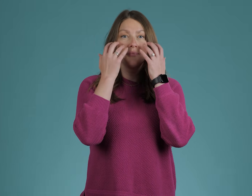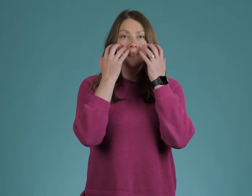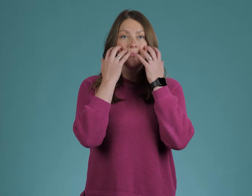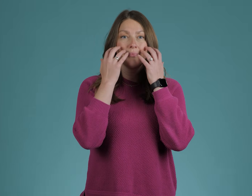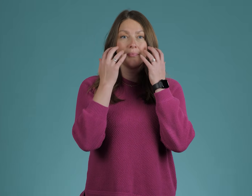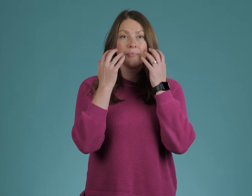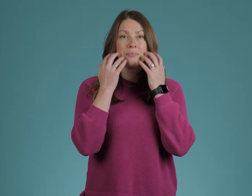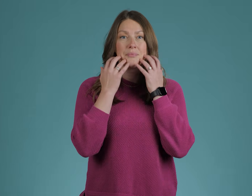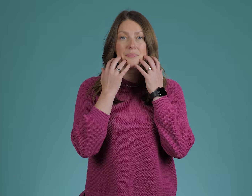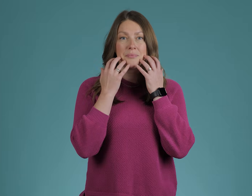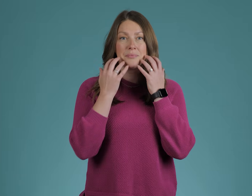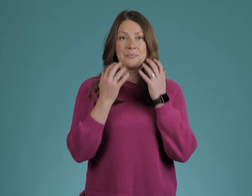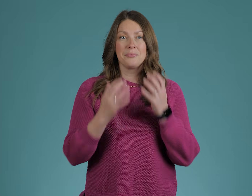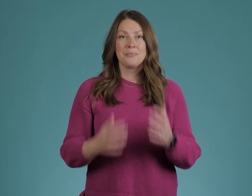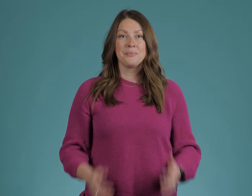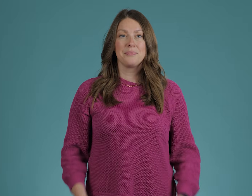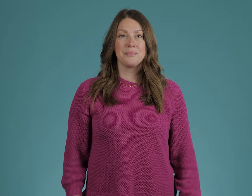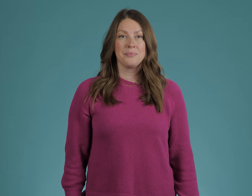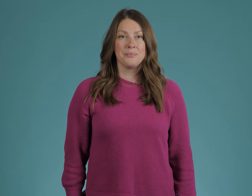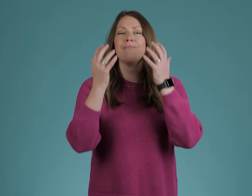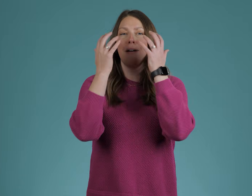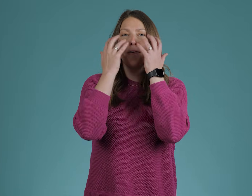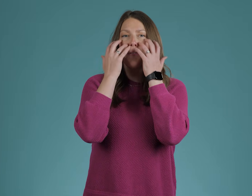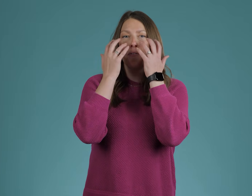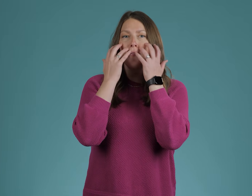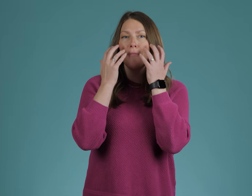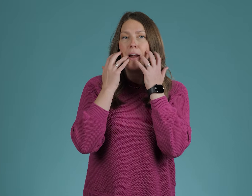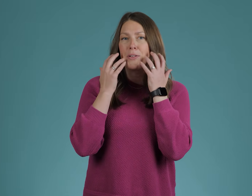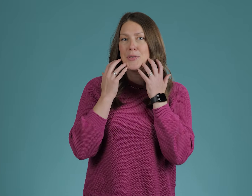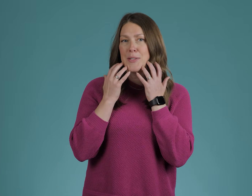measles or bumps or a rash. Freckles.